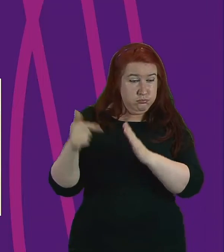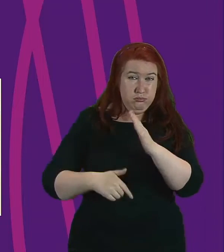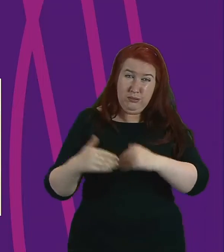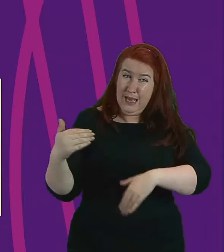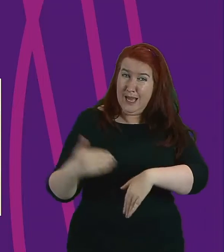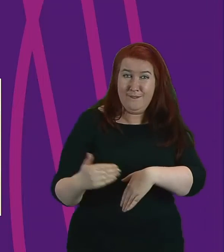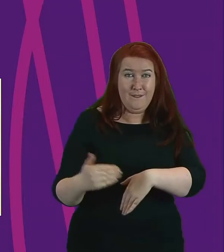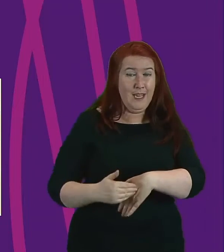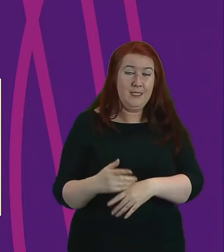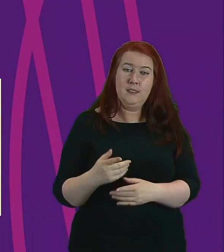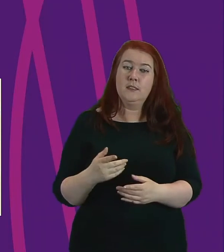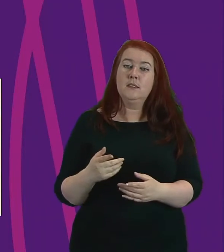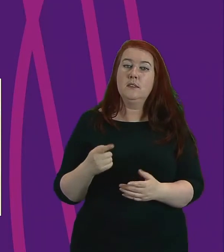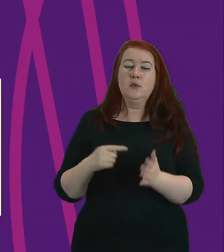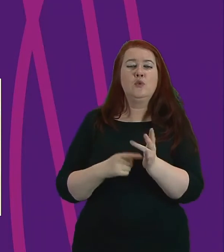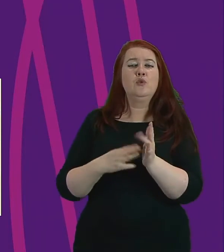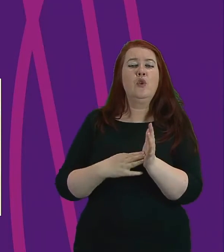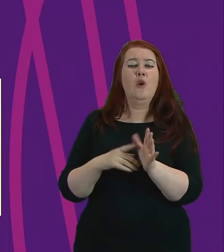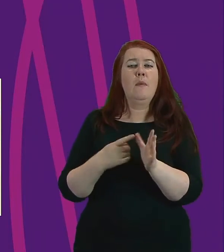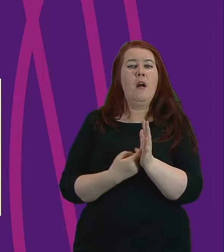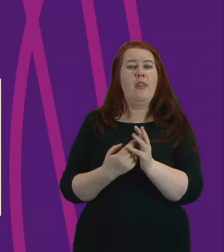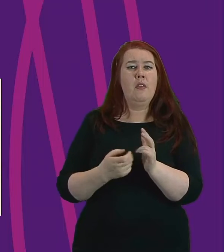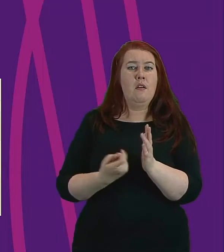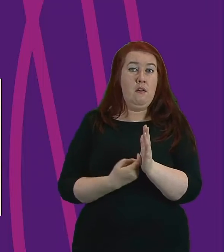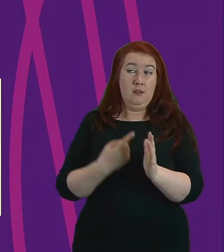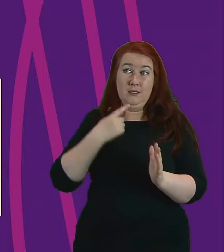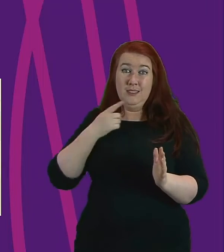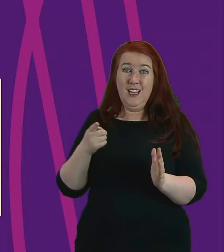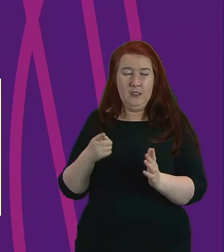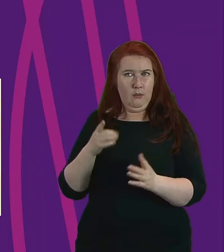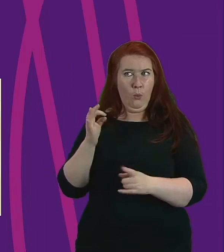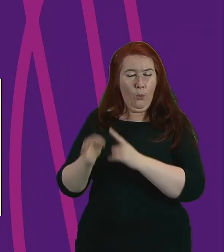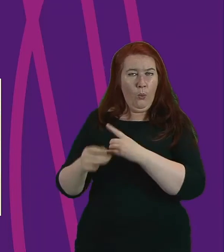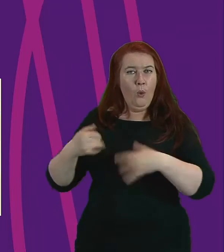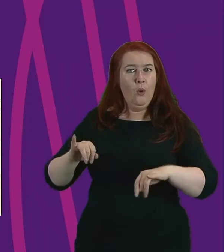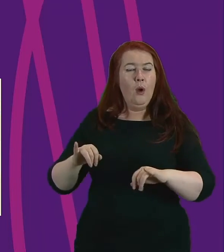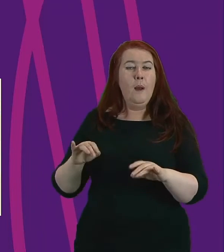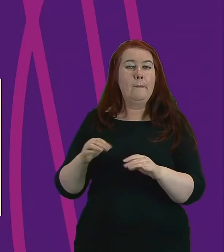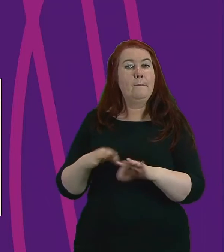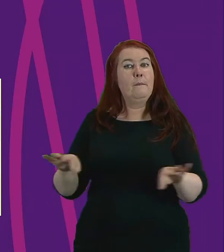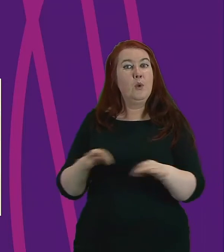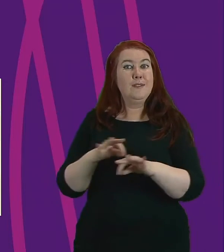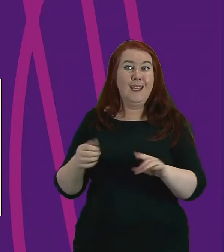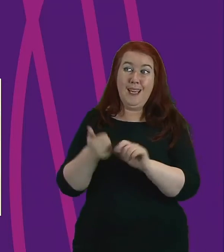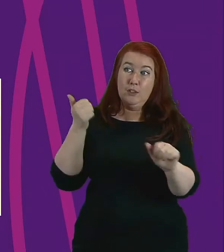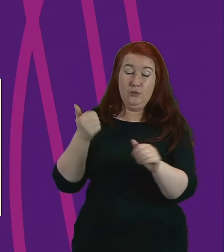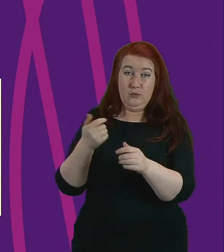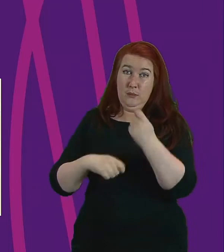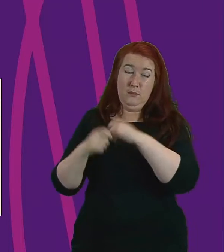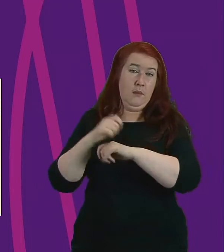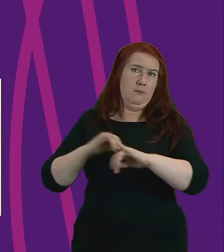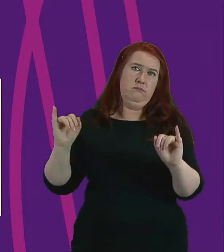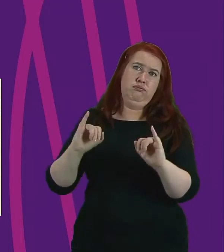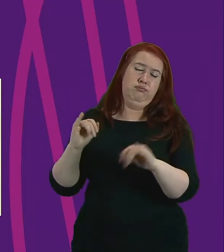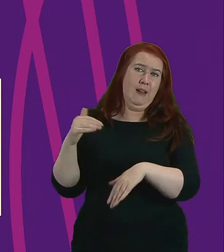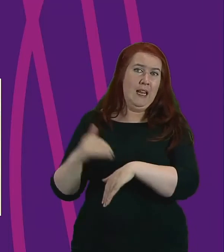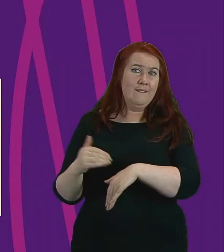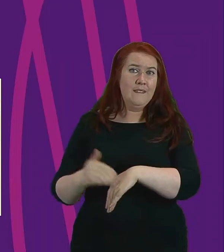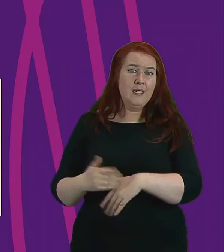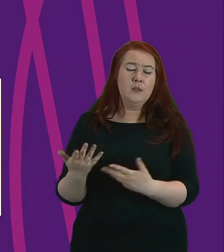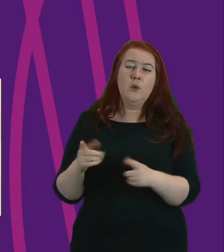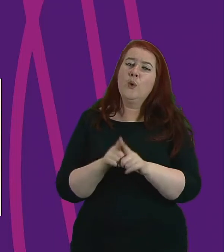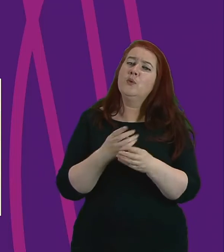articulated the impact on certain sectors, in particular the music industry, which has felt catastrophic at times. And as others have said, there is also